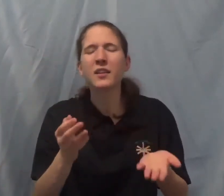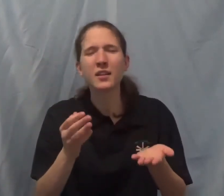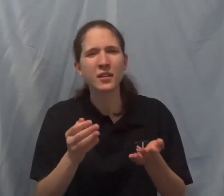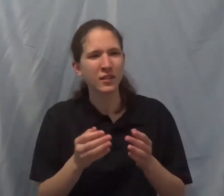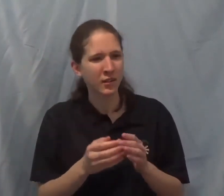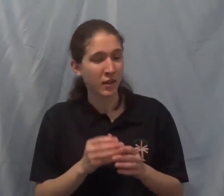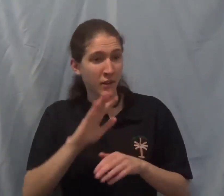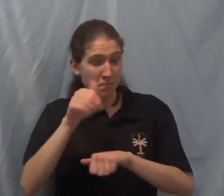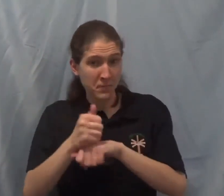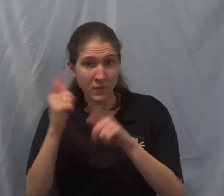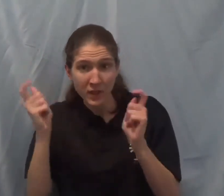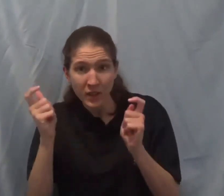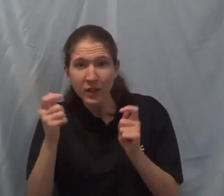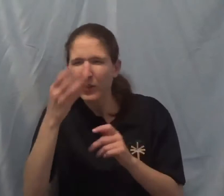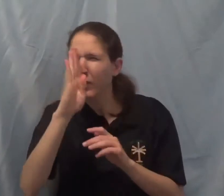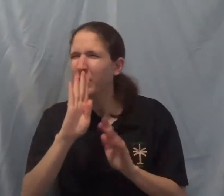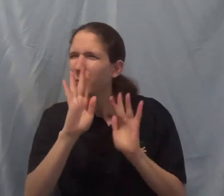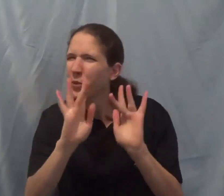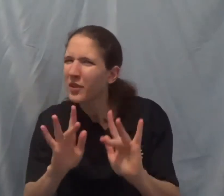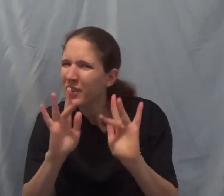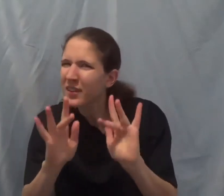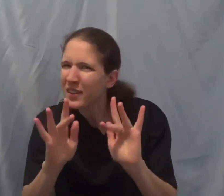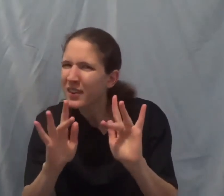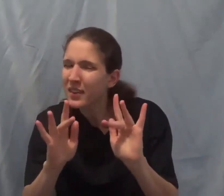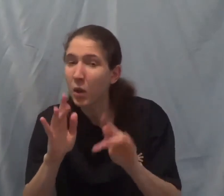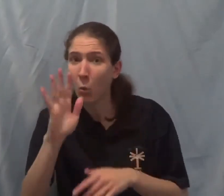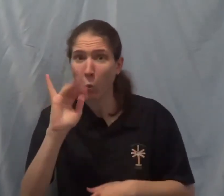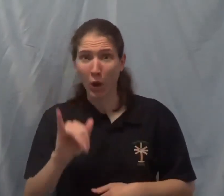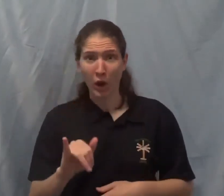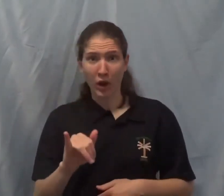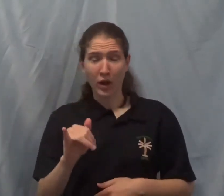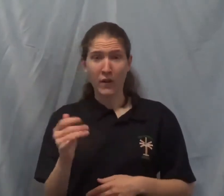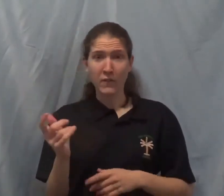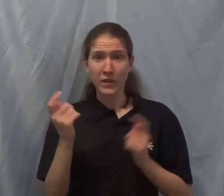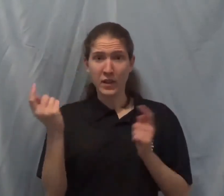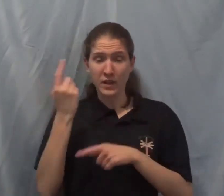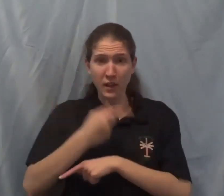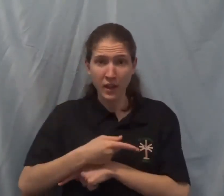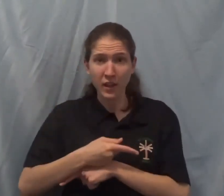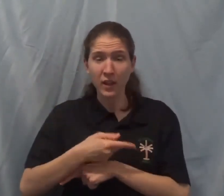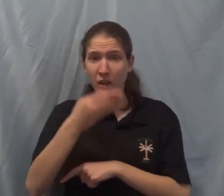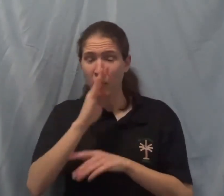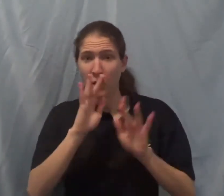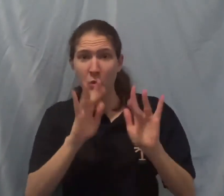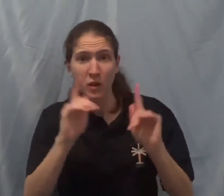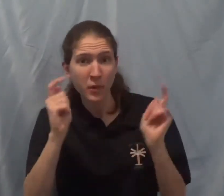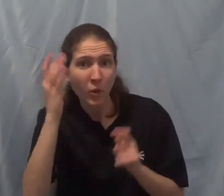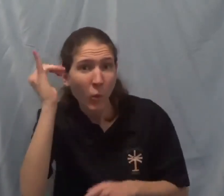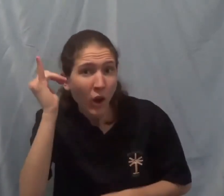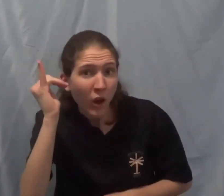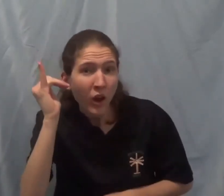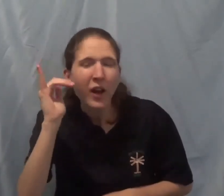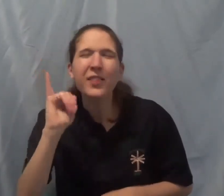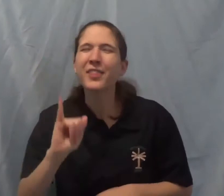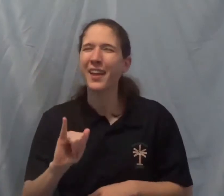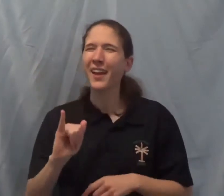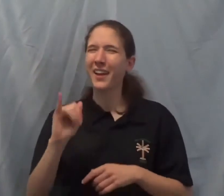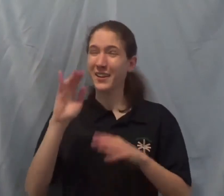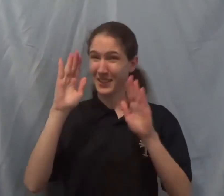following. Then the disciples were glad when they saw the Lord. Right after the resurrection, what does Jesus do?